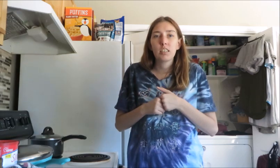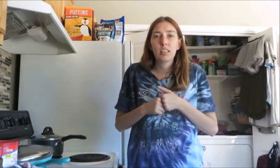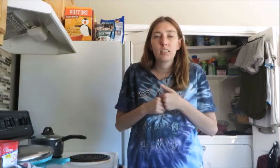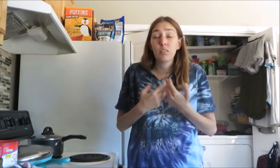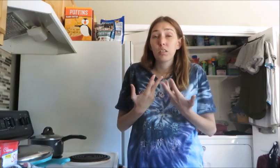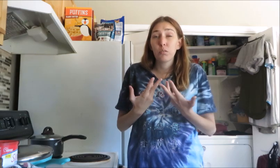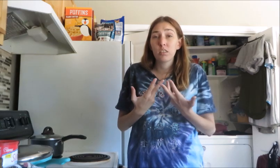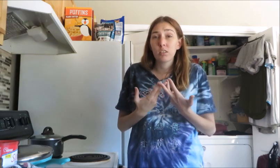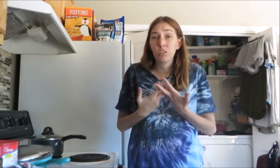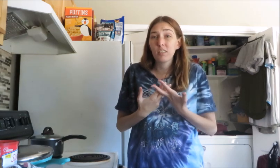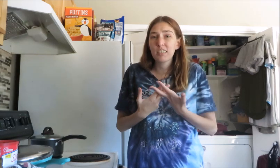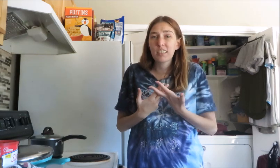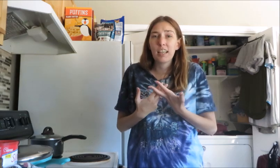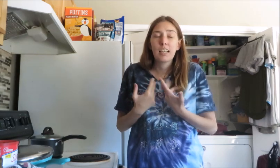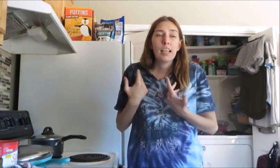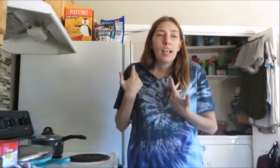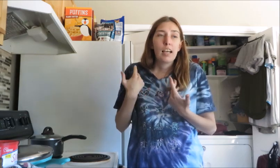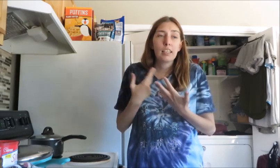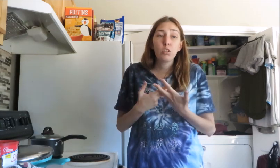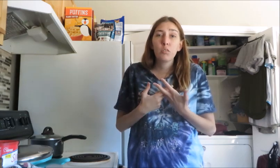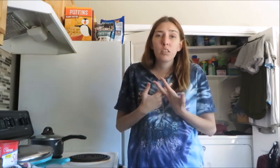like because I really want to start doing this again. And I do really